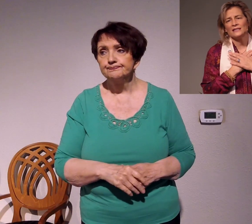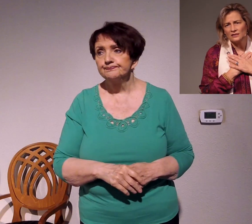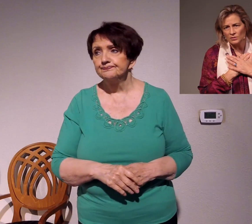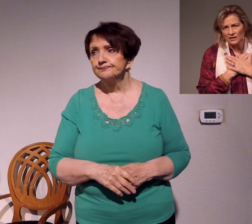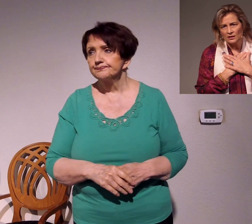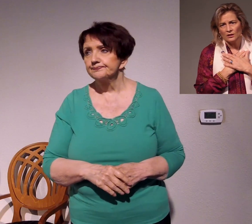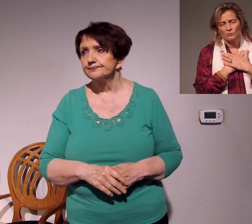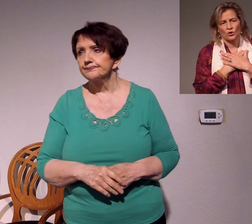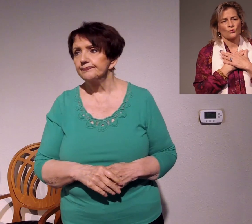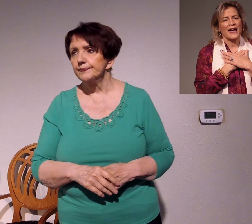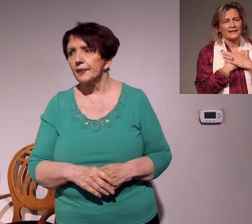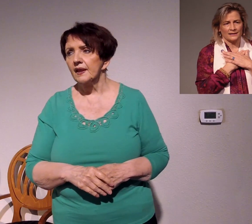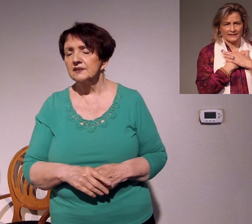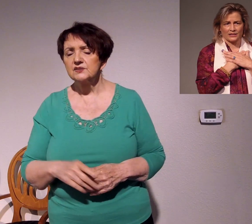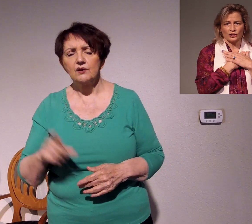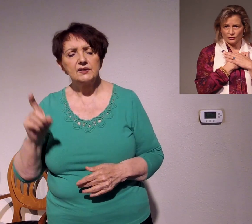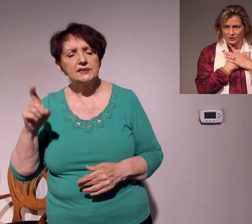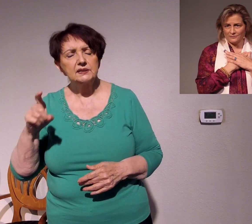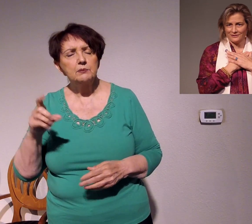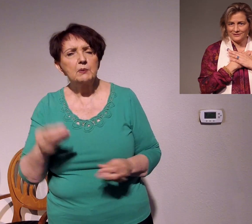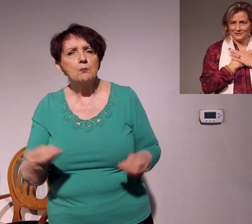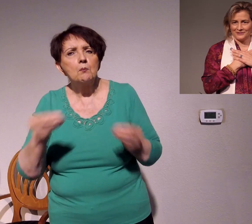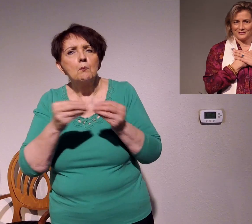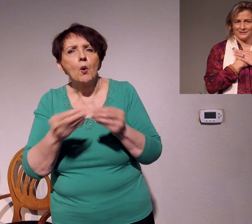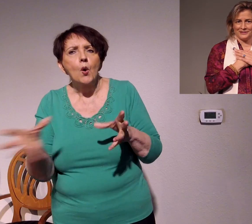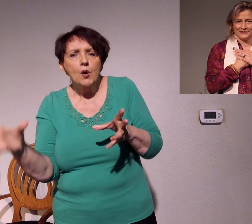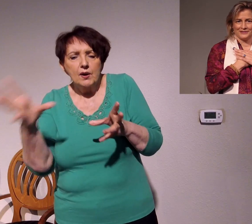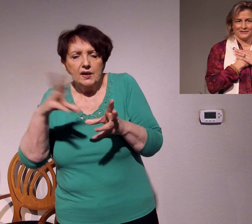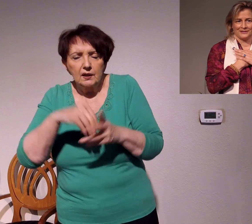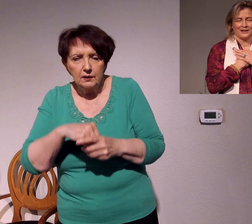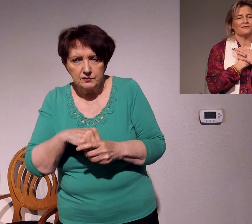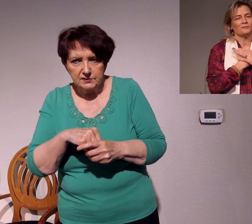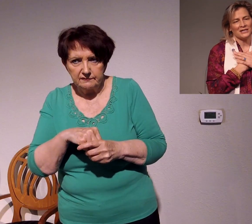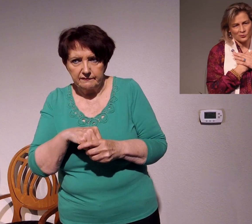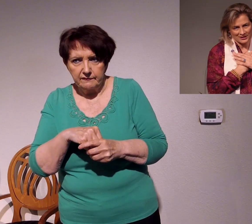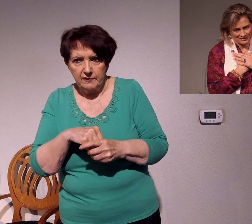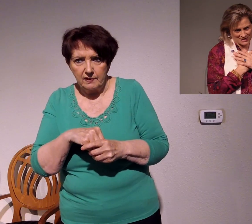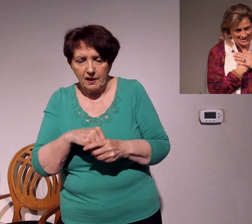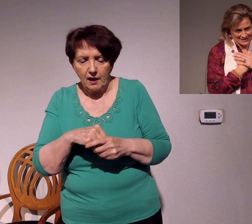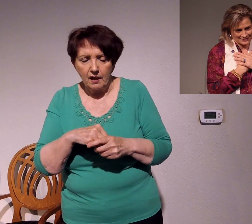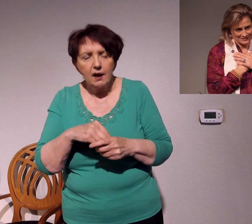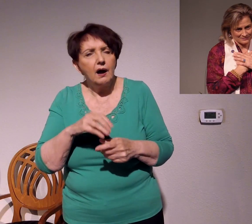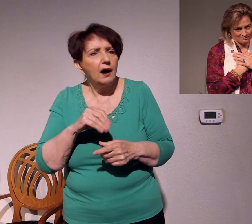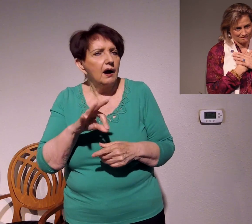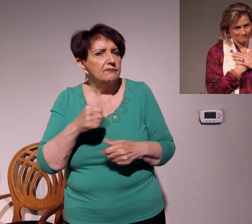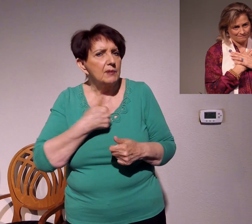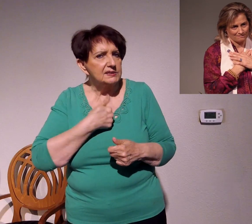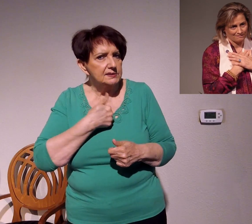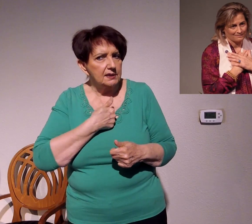So I need to be more radically inclusive of me within me.